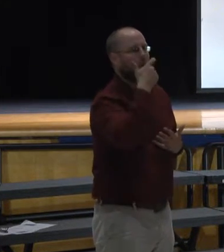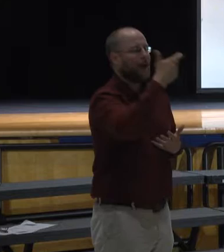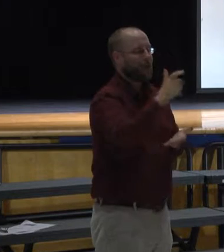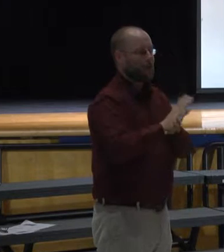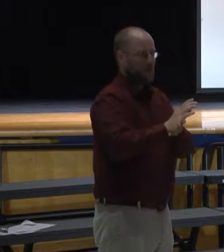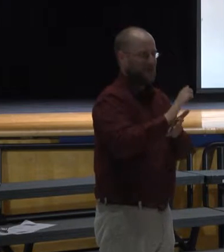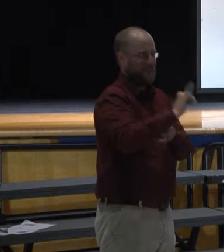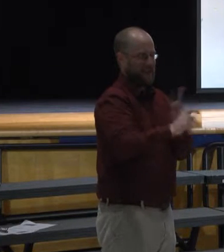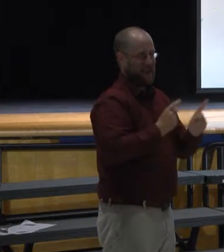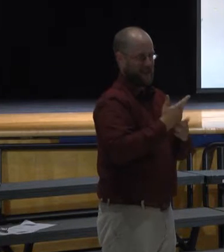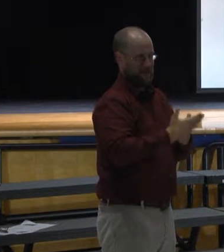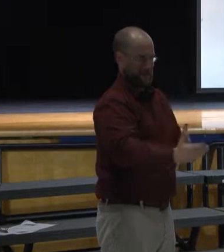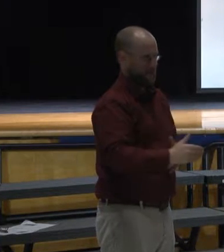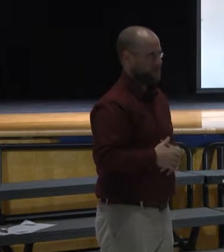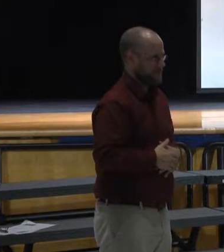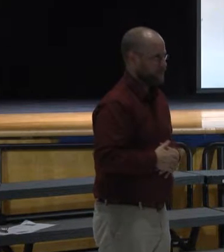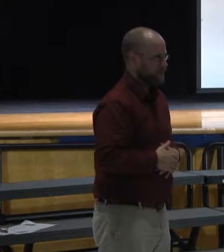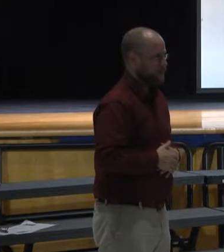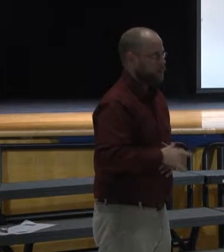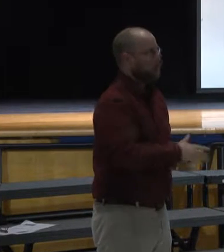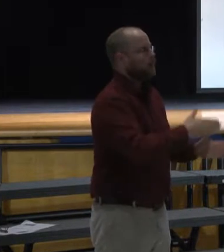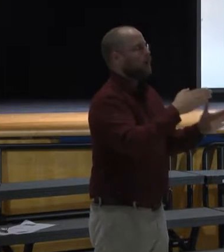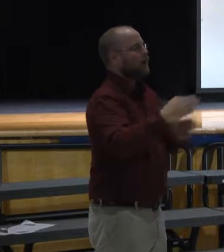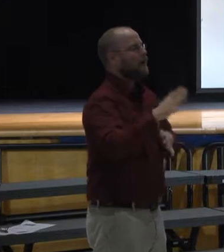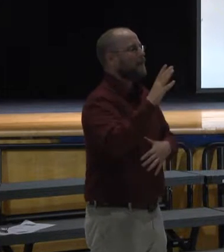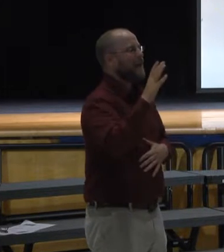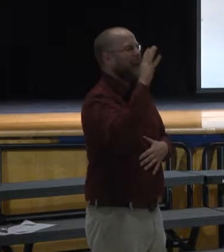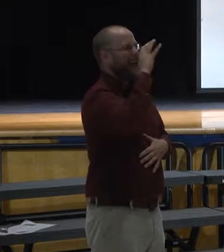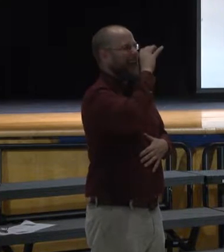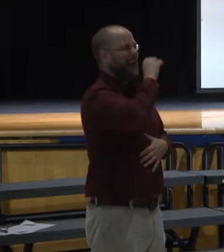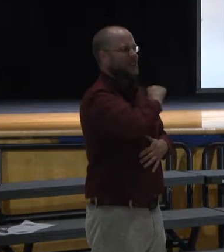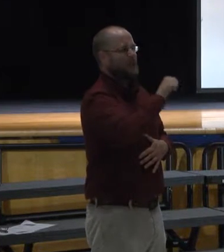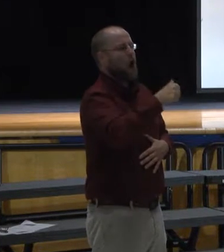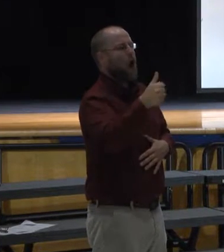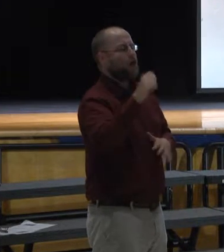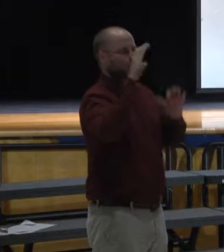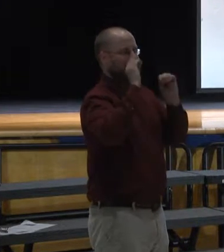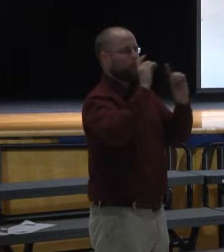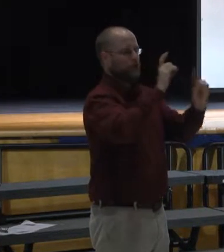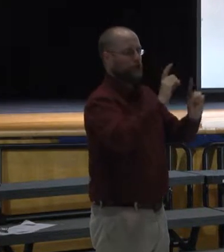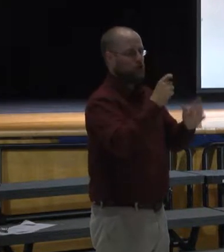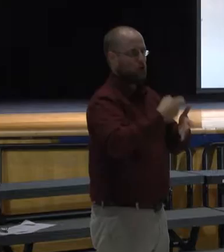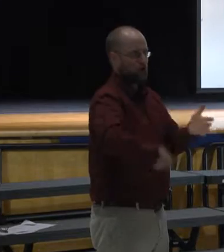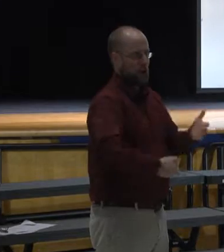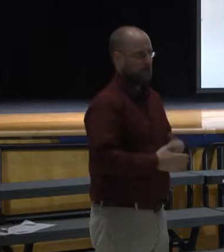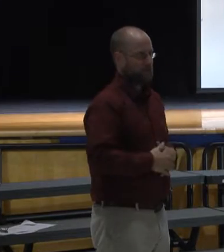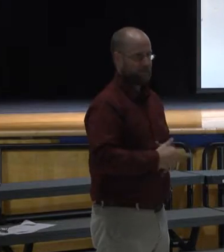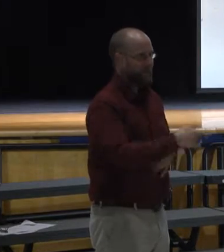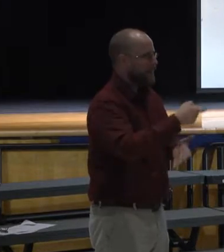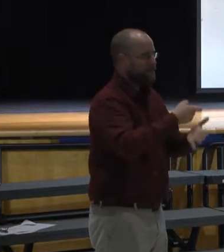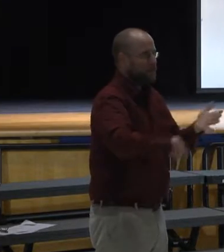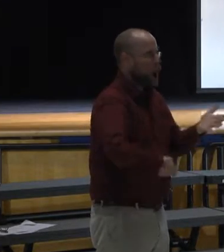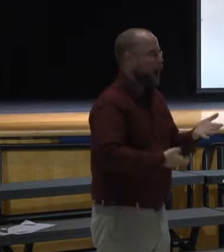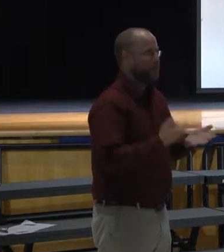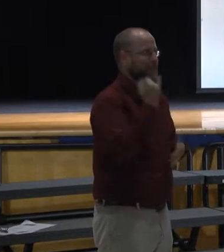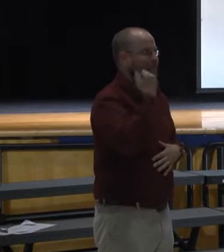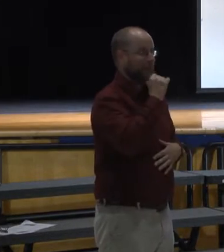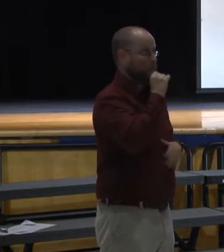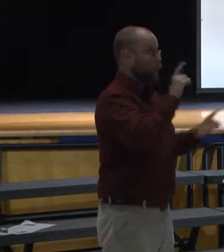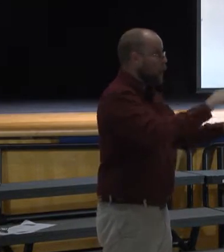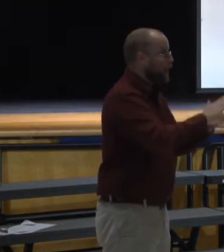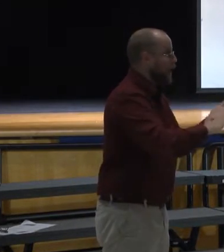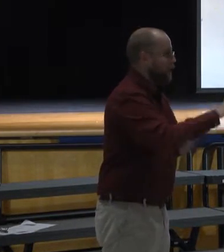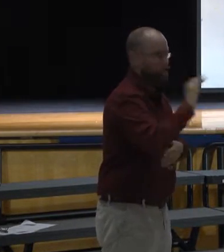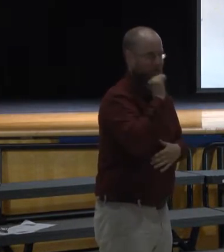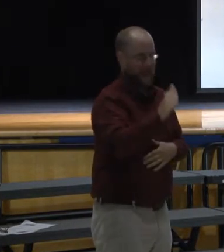And those estimated other educational costs, those are costs they would have whether they went to college or not, right? Their cell phone bill, those kinds of things.